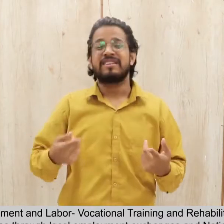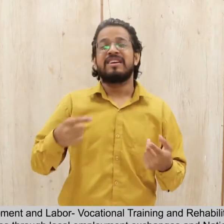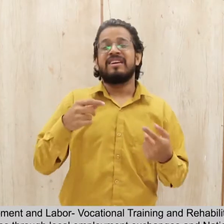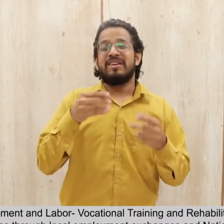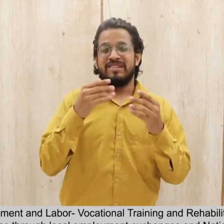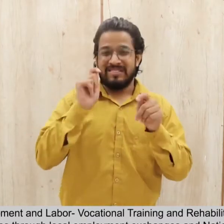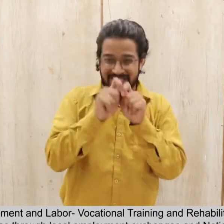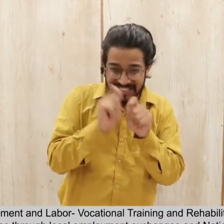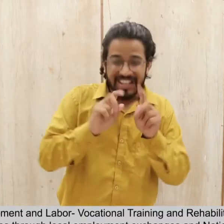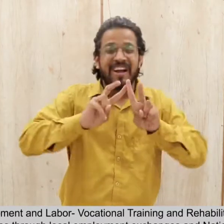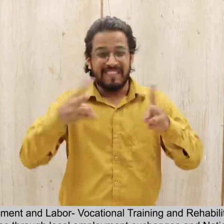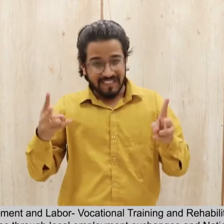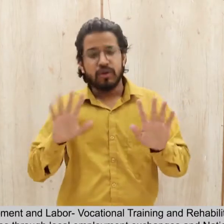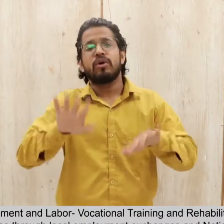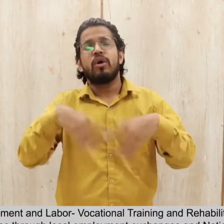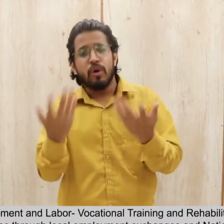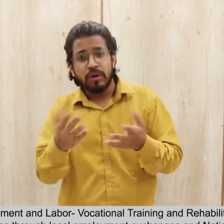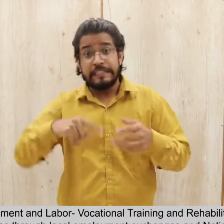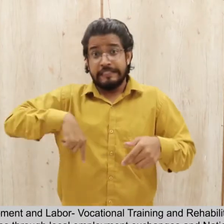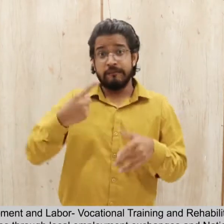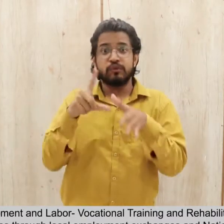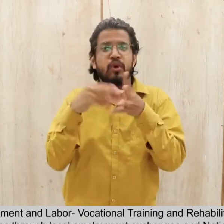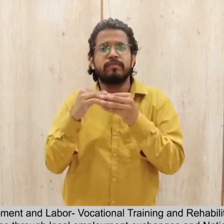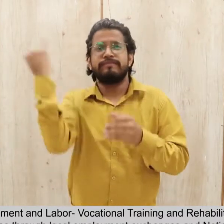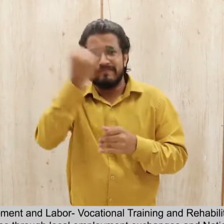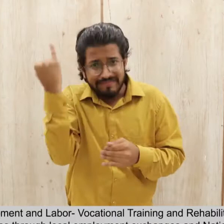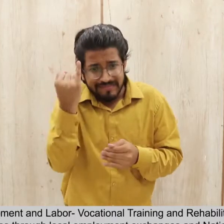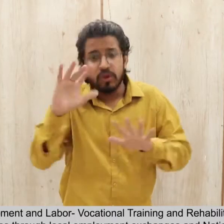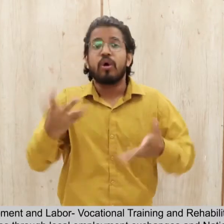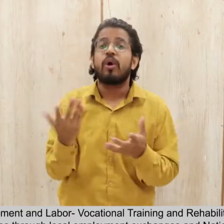Services through Local Employment Exchanges, and National Career Service Portal.